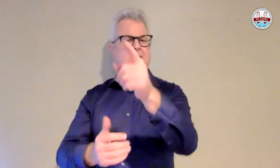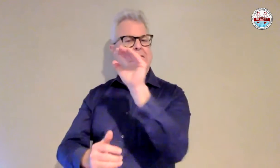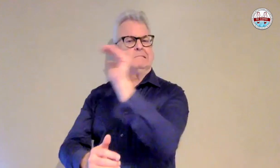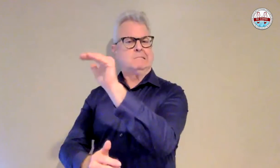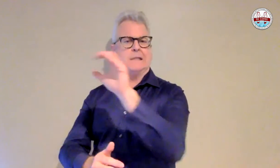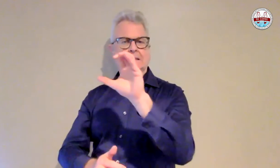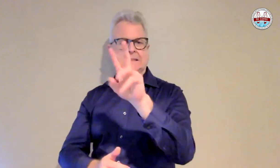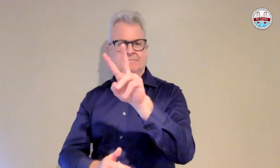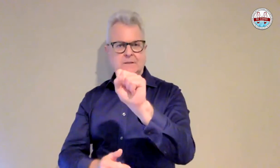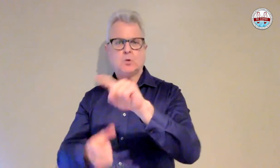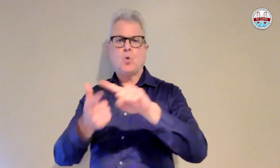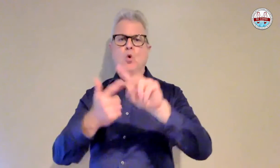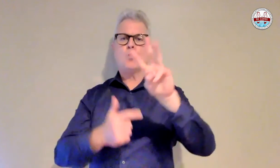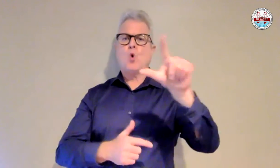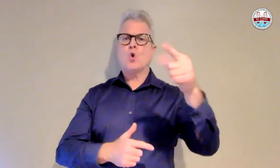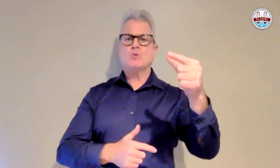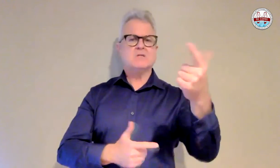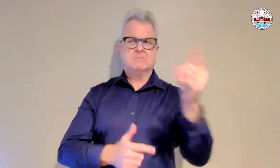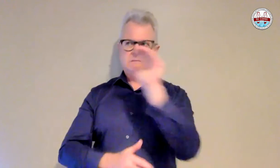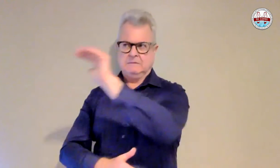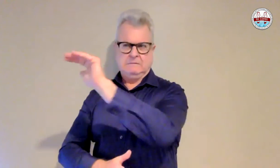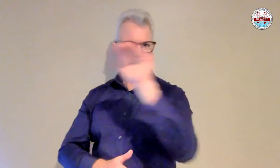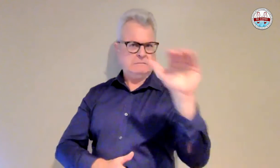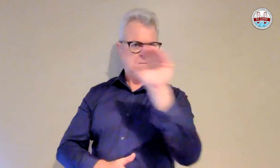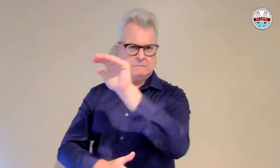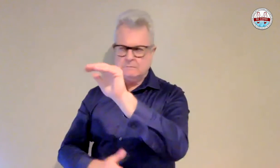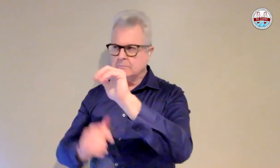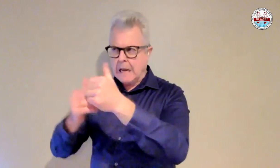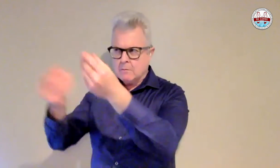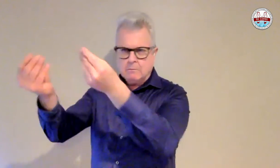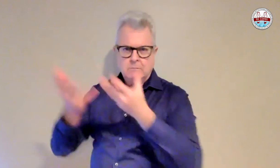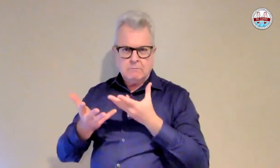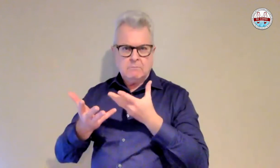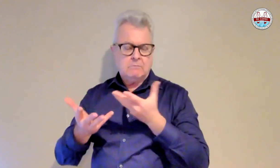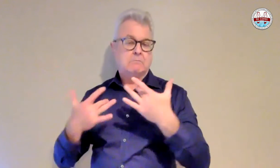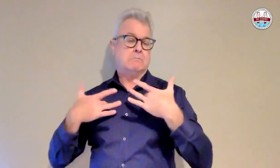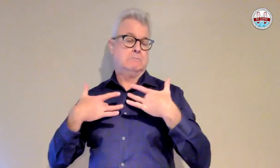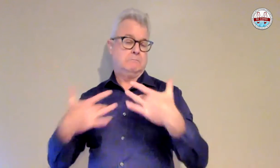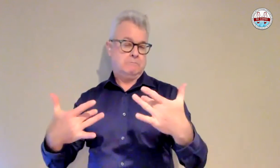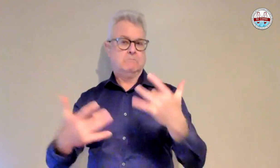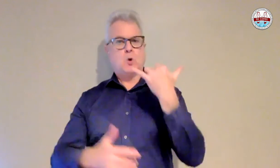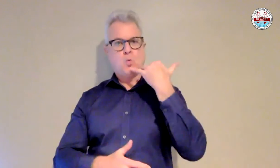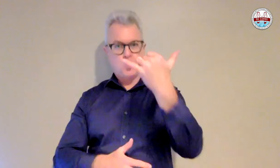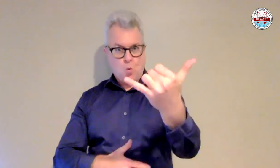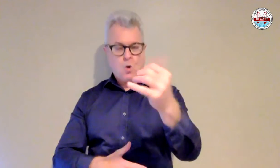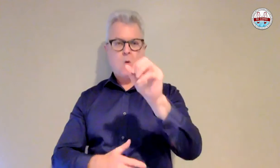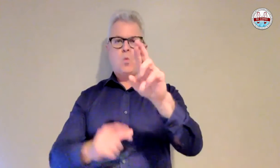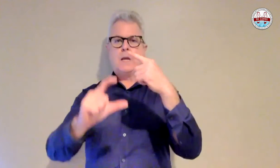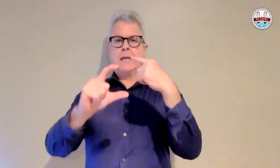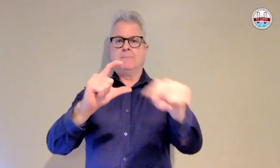Now, once you finish your test, you may want to know how you're going to get your results back. You need to contact CVS or